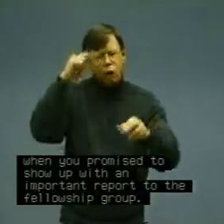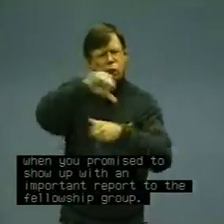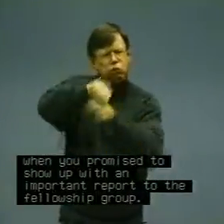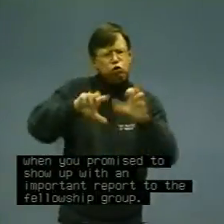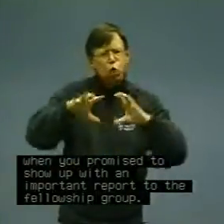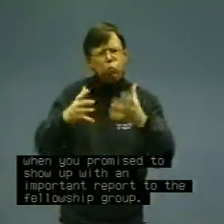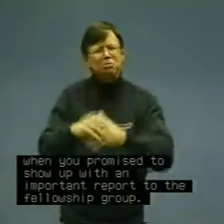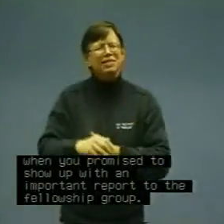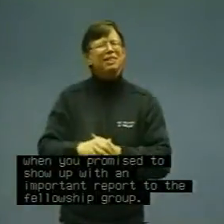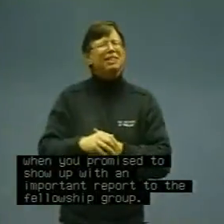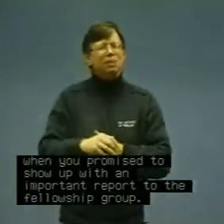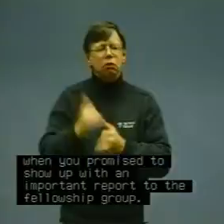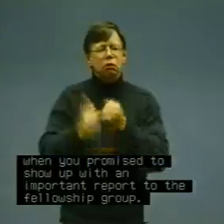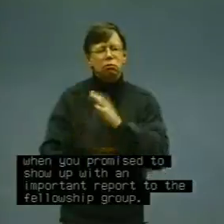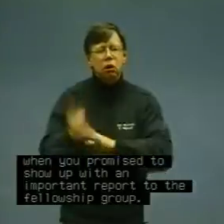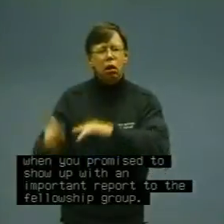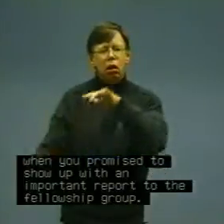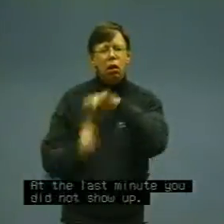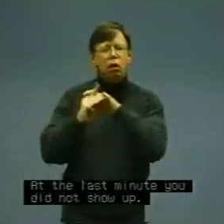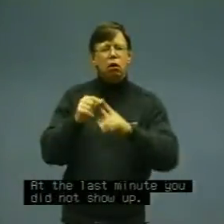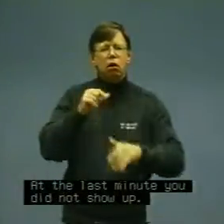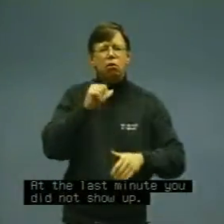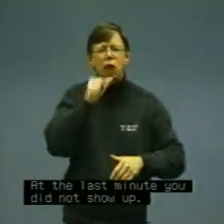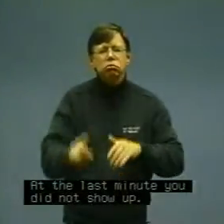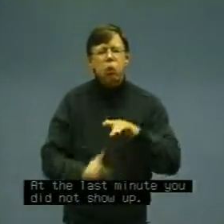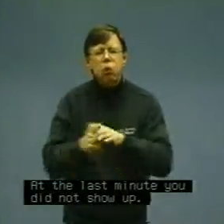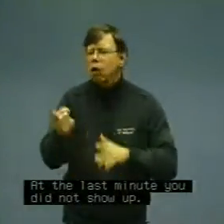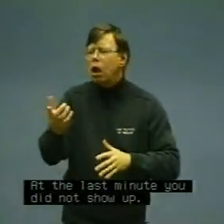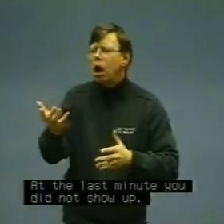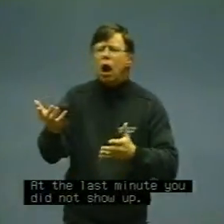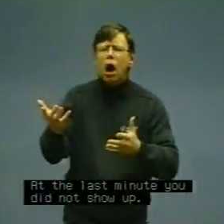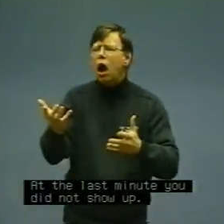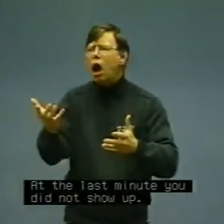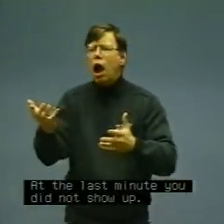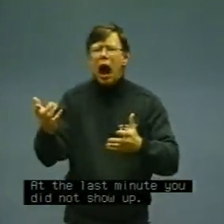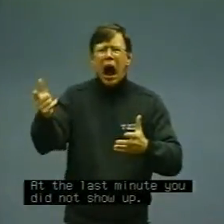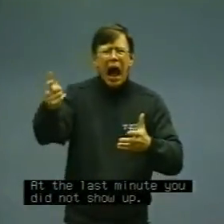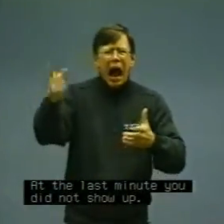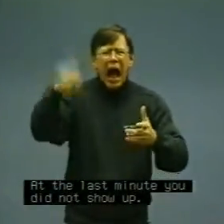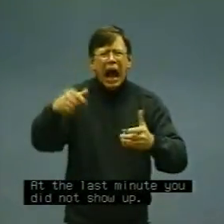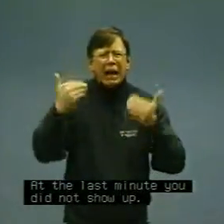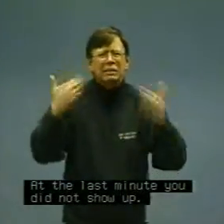report to the fellowship group. At the last minute, you did not show up.